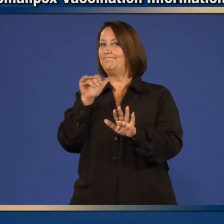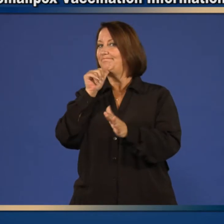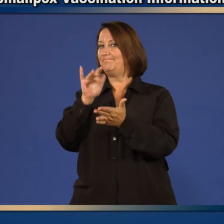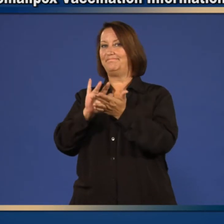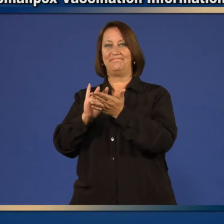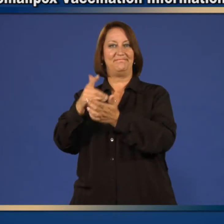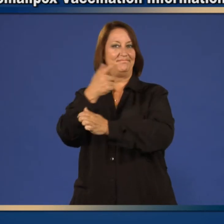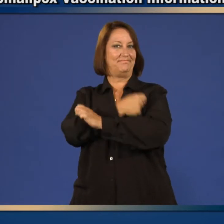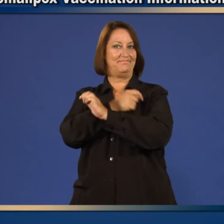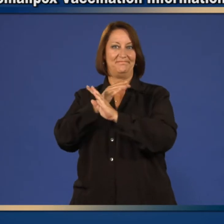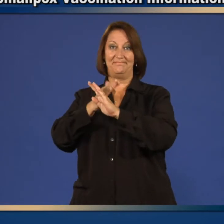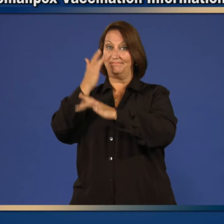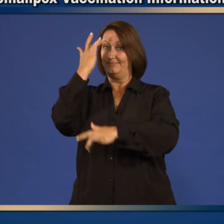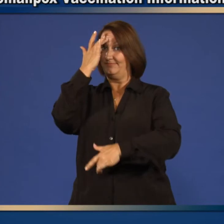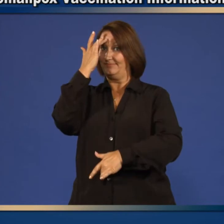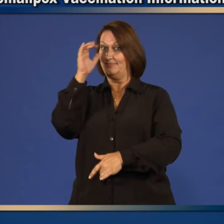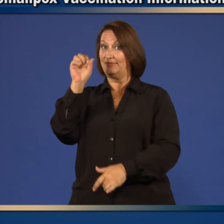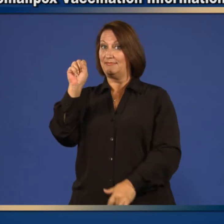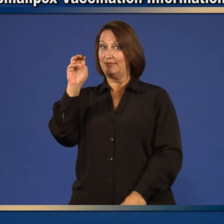vaccine.